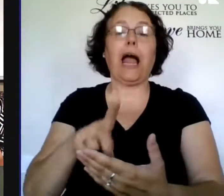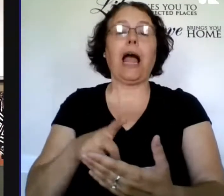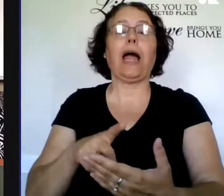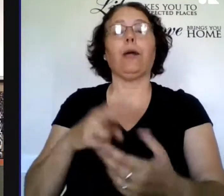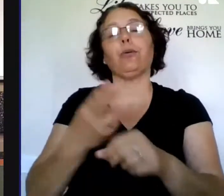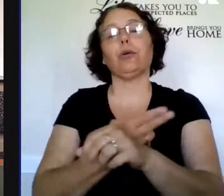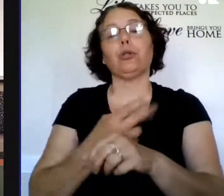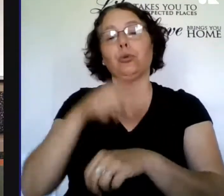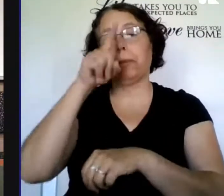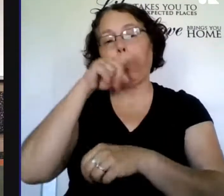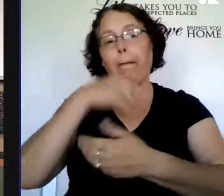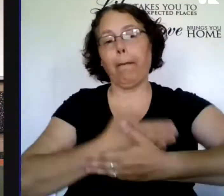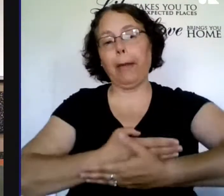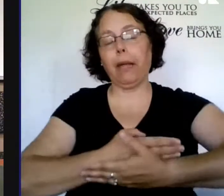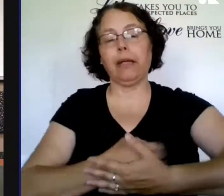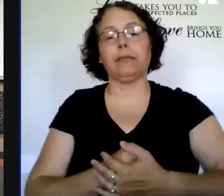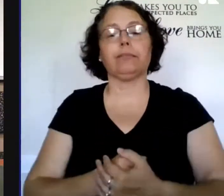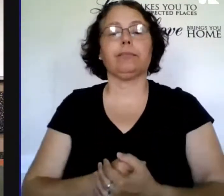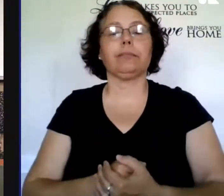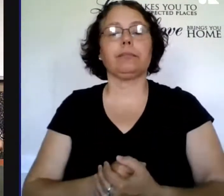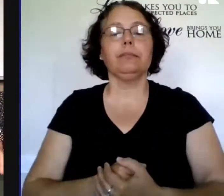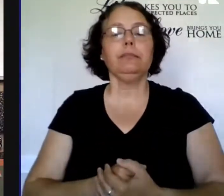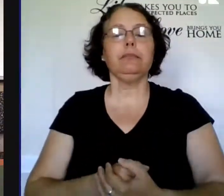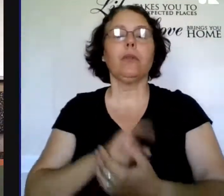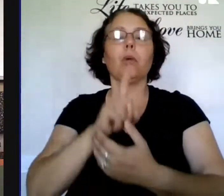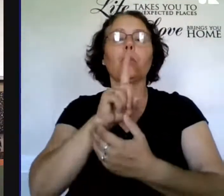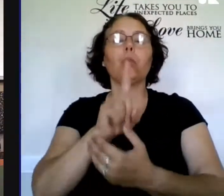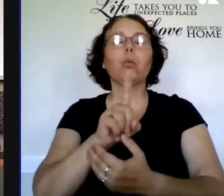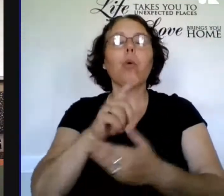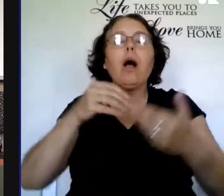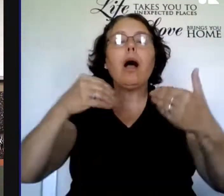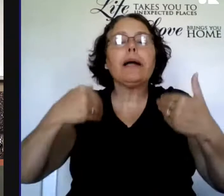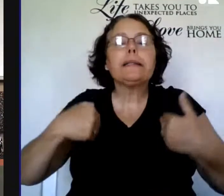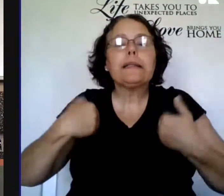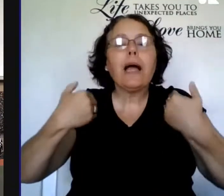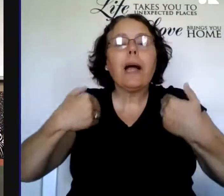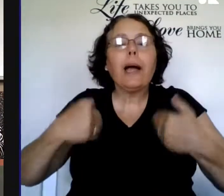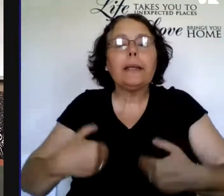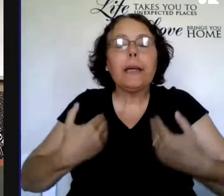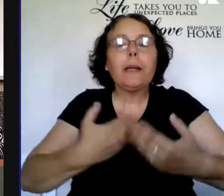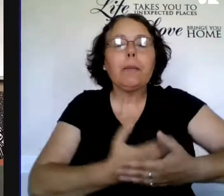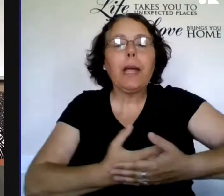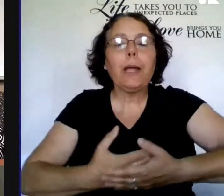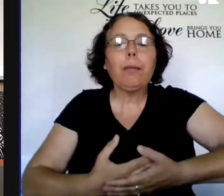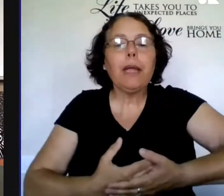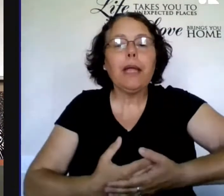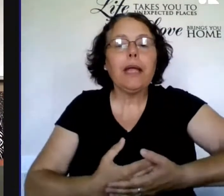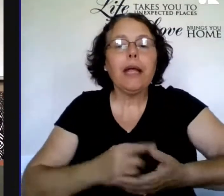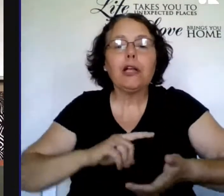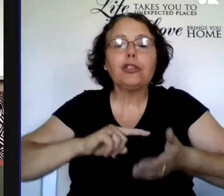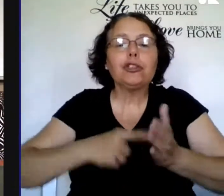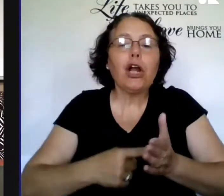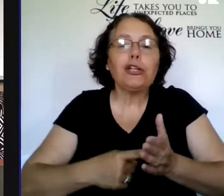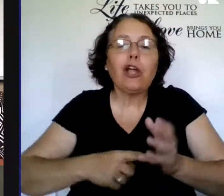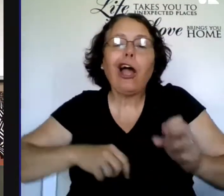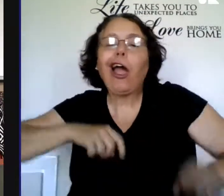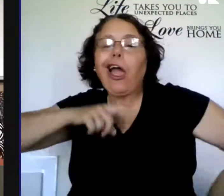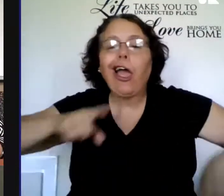baby. One tiny baby starts to run.